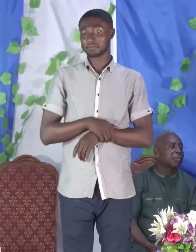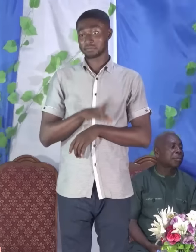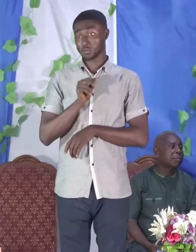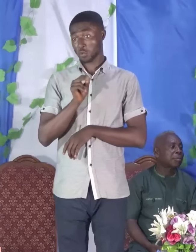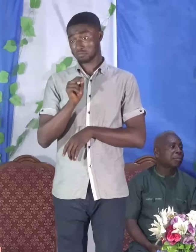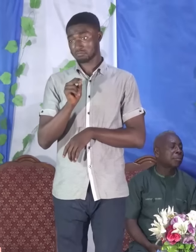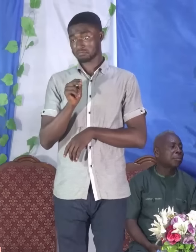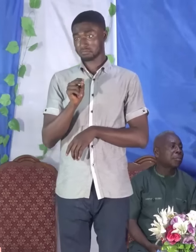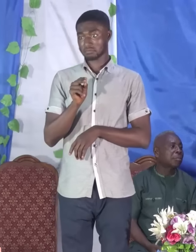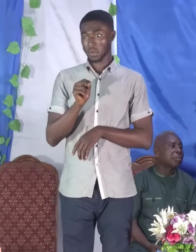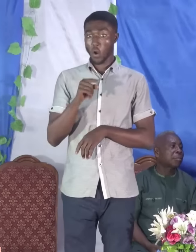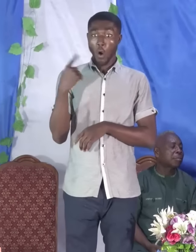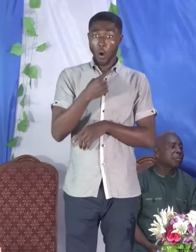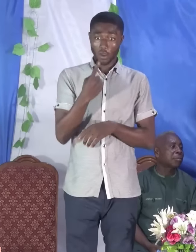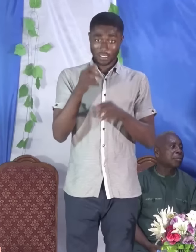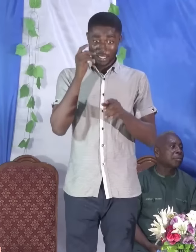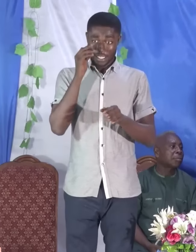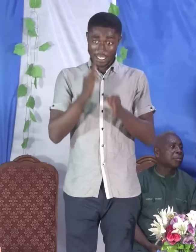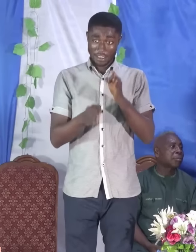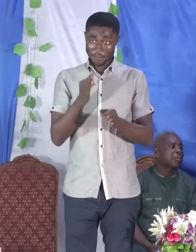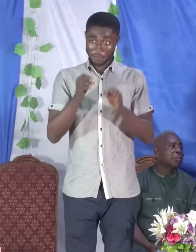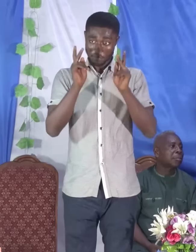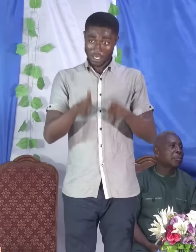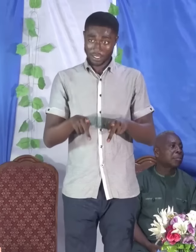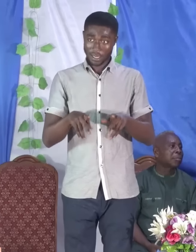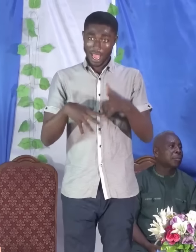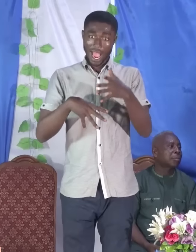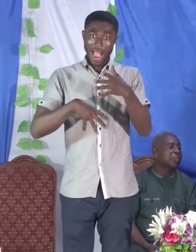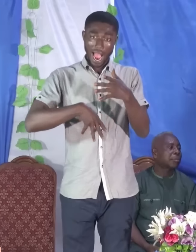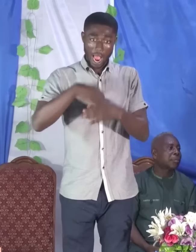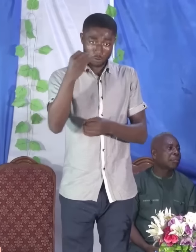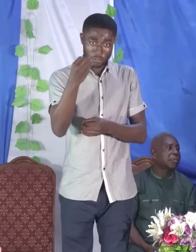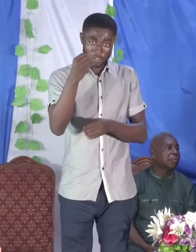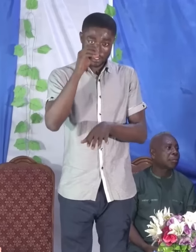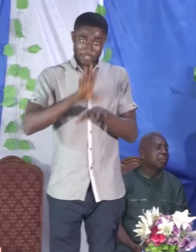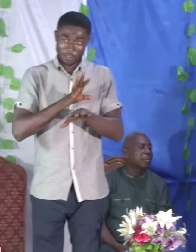maintain sir Church of Christ a discipleship will be am I ye kase or you sikani brother